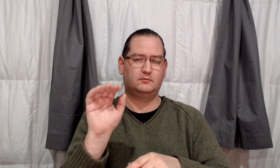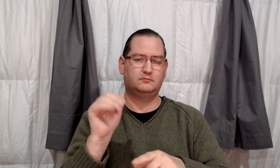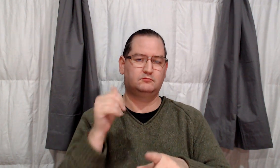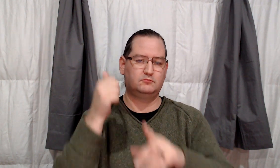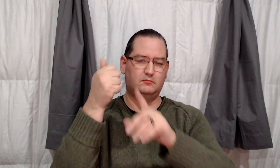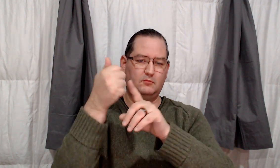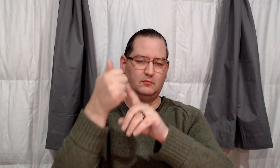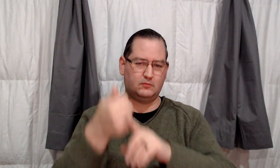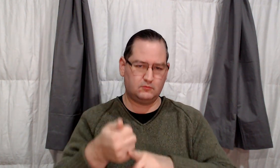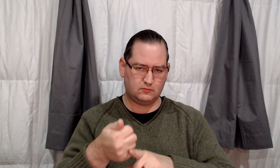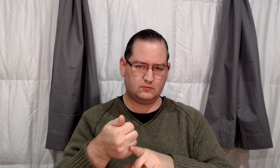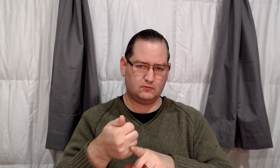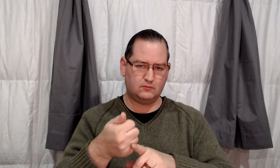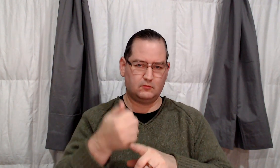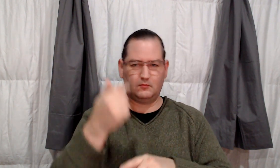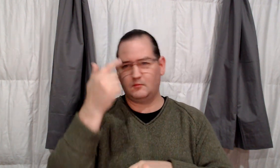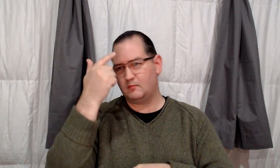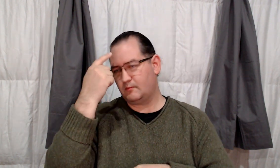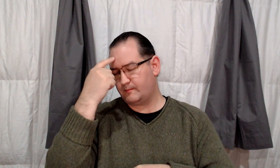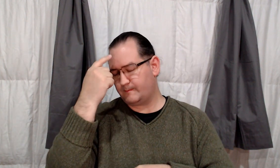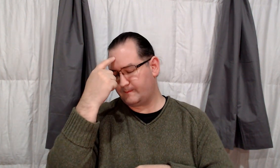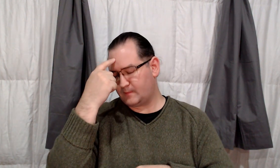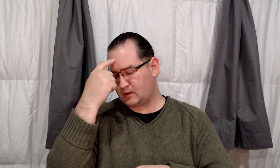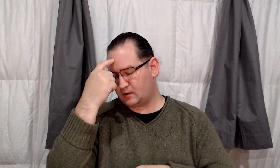mind and body relaxing completely.